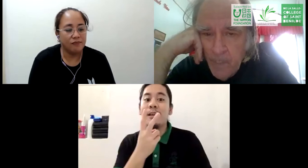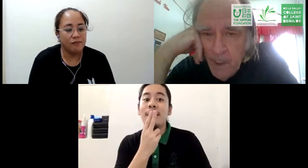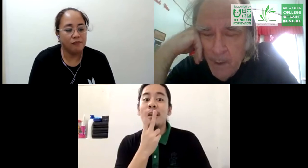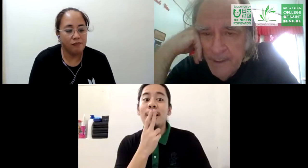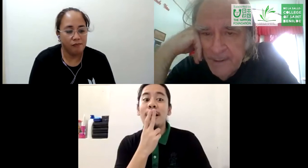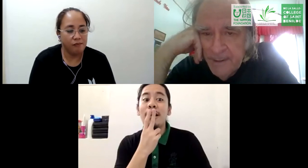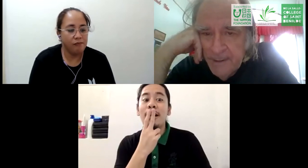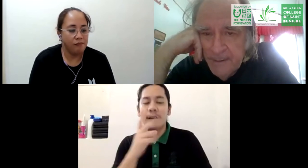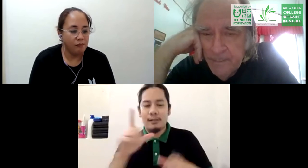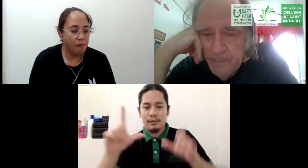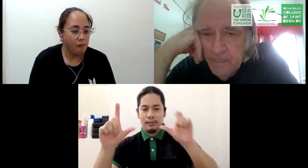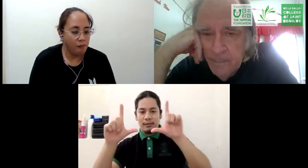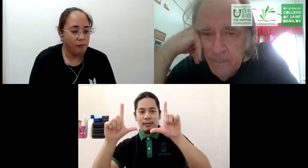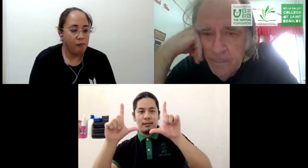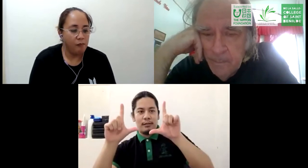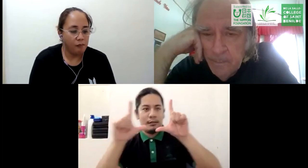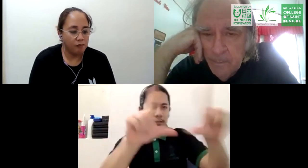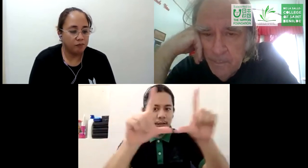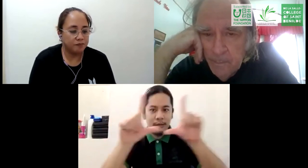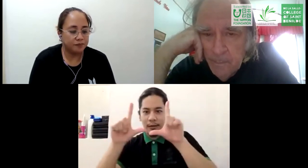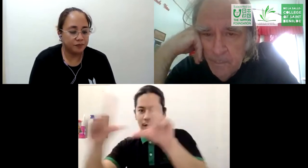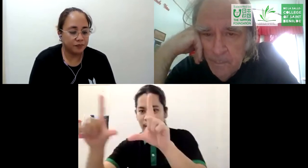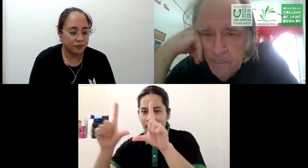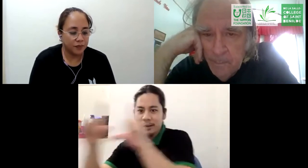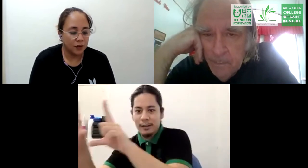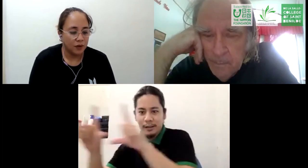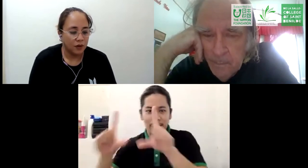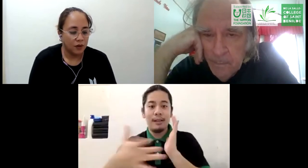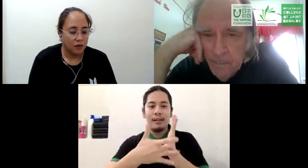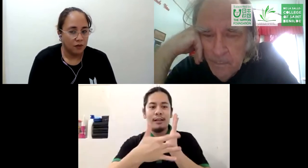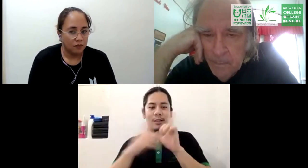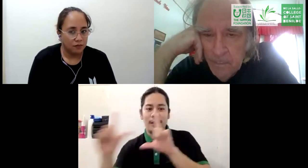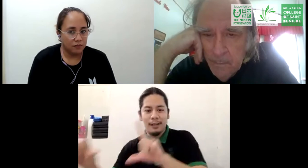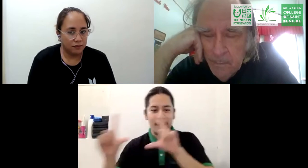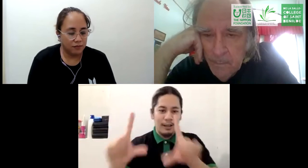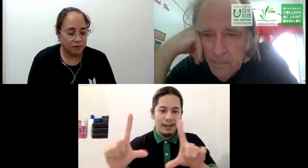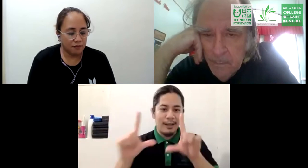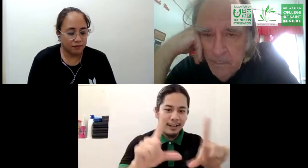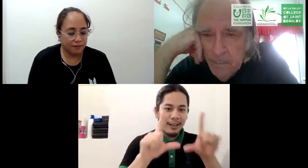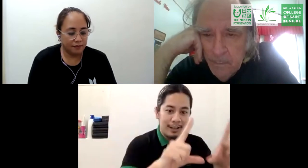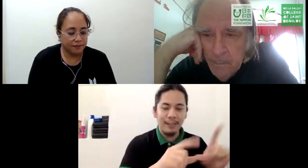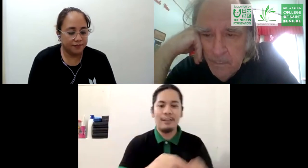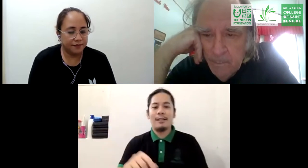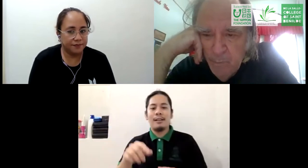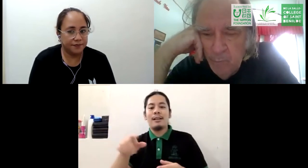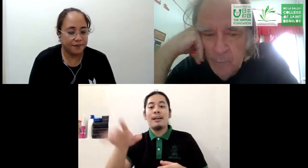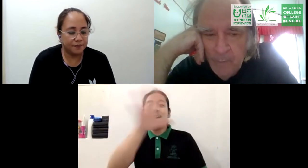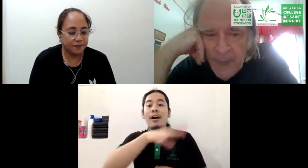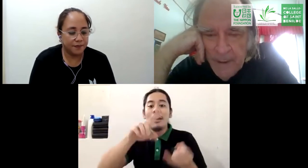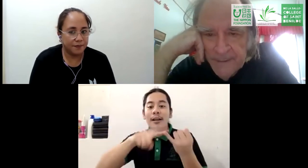handshake. We'll put it up, and then we'll ask Marvin and all the various the other people. We'll go one by one.